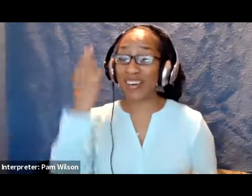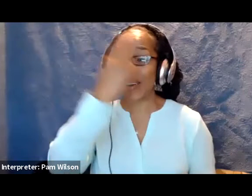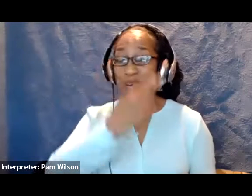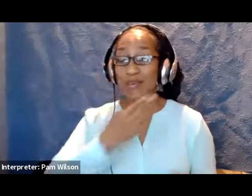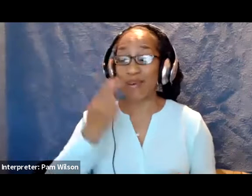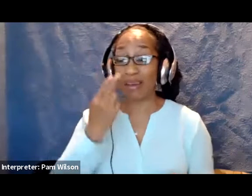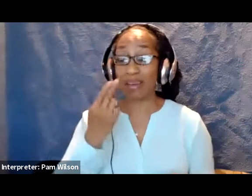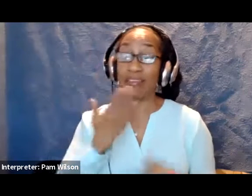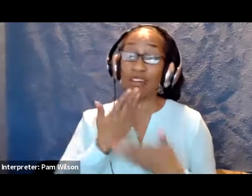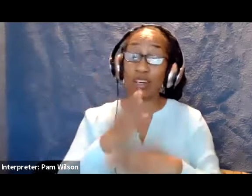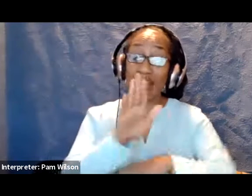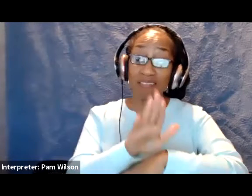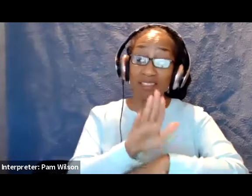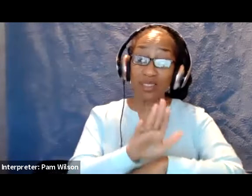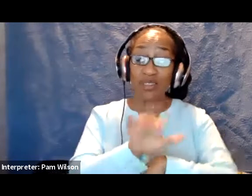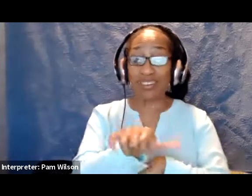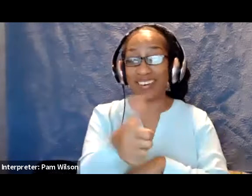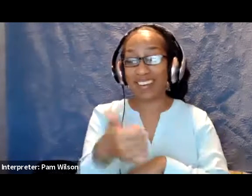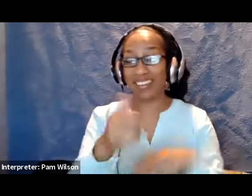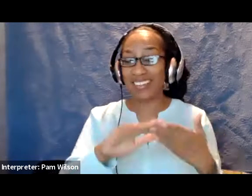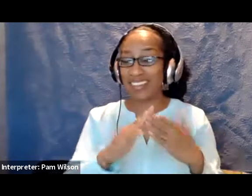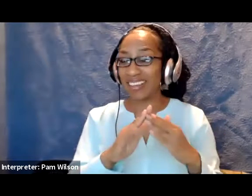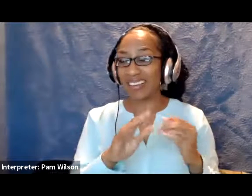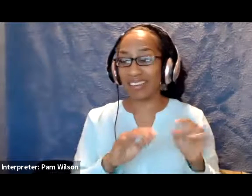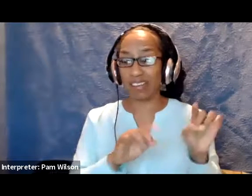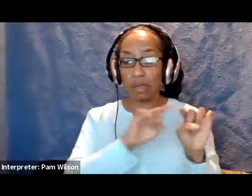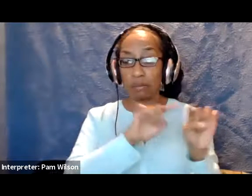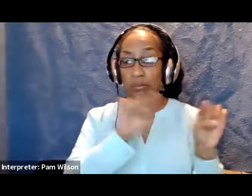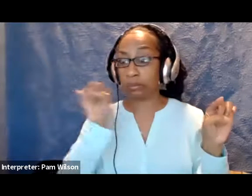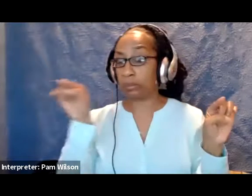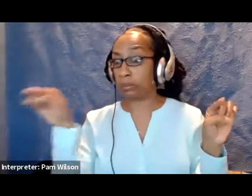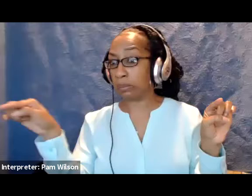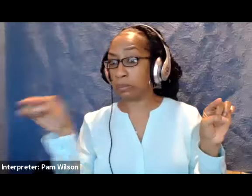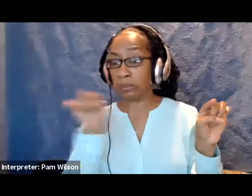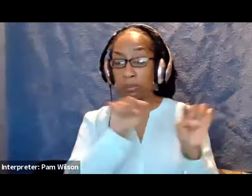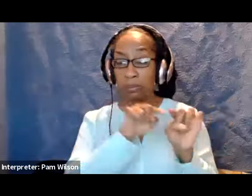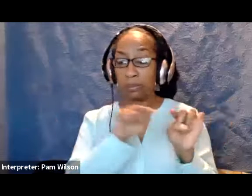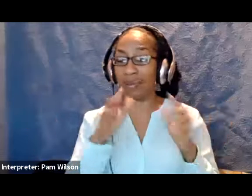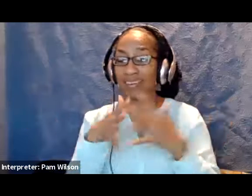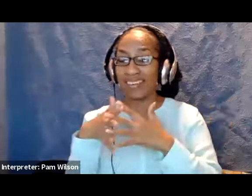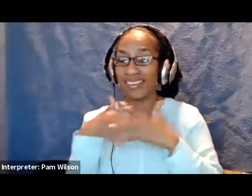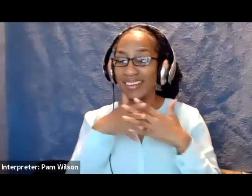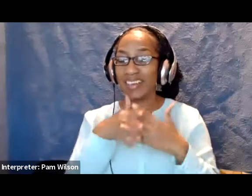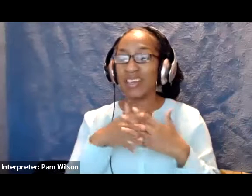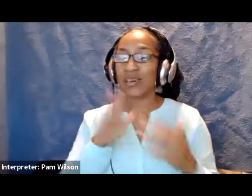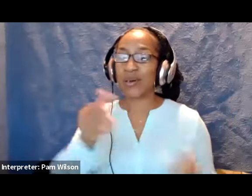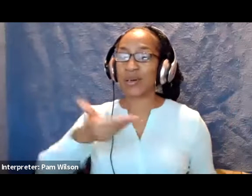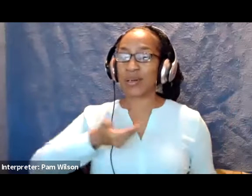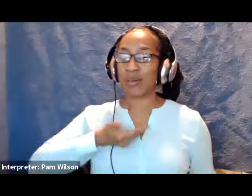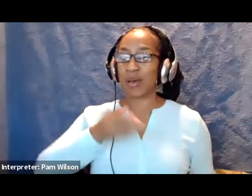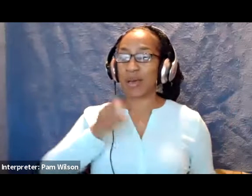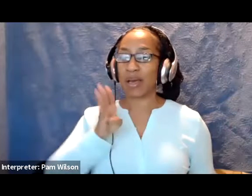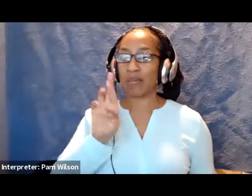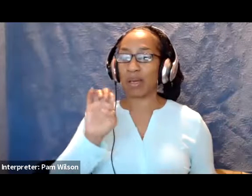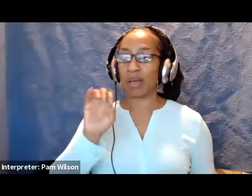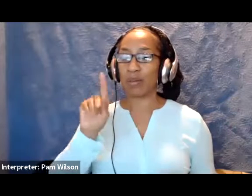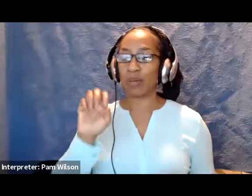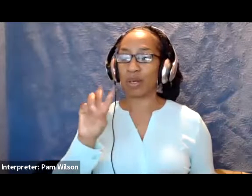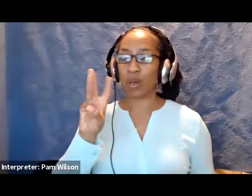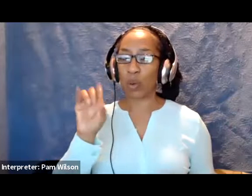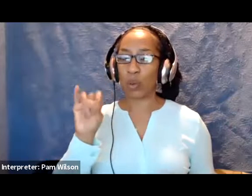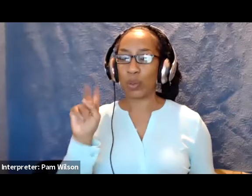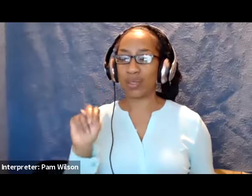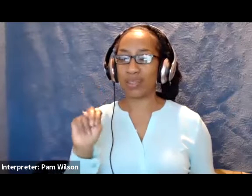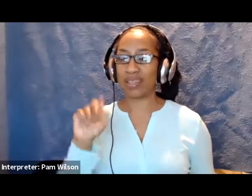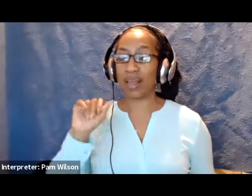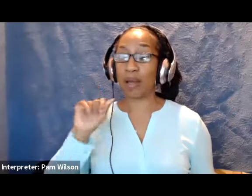if you're somewhere else across the country. Welcome, I am Brooke Wilson. I am an April board member and the